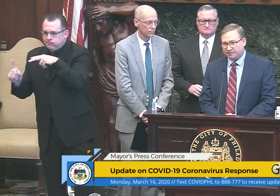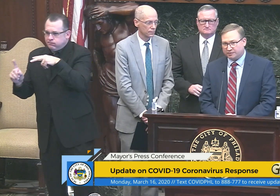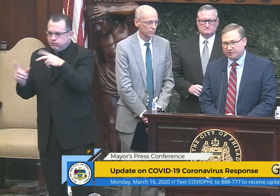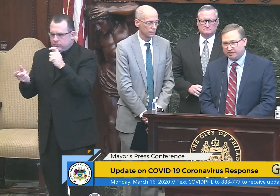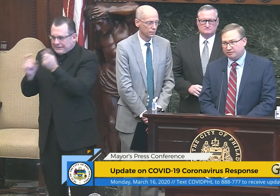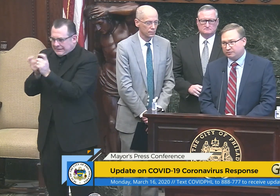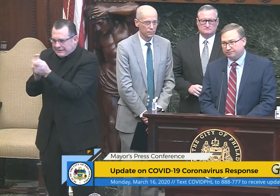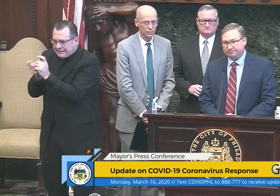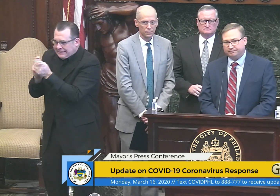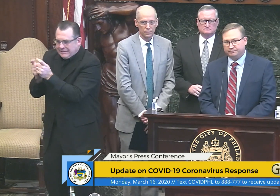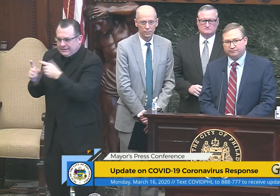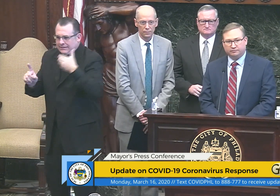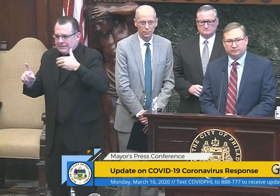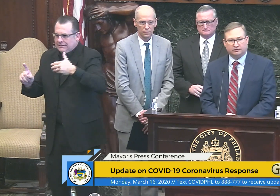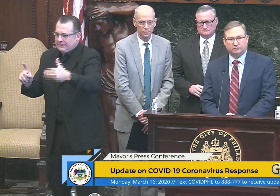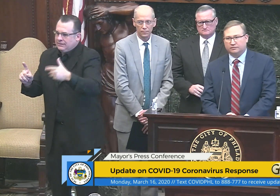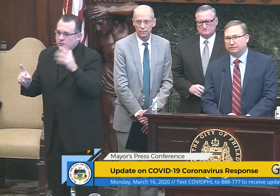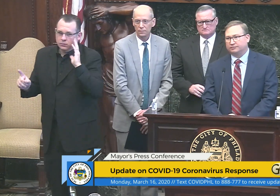and adjustments as we need to.